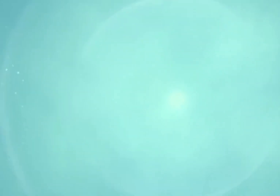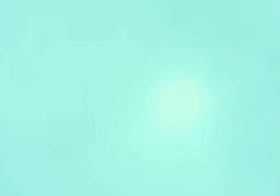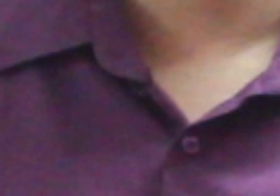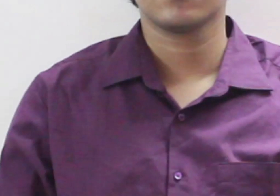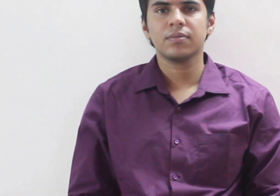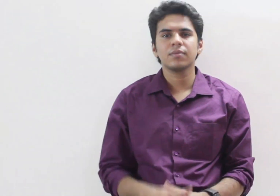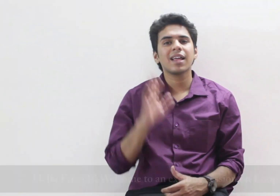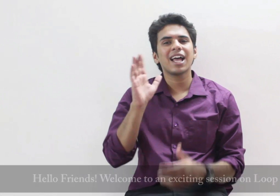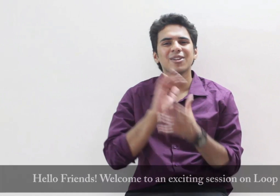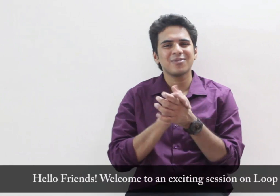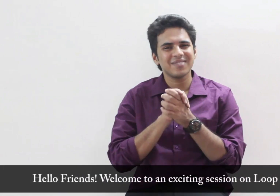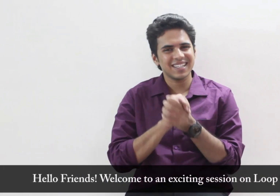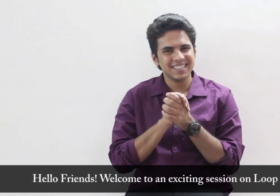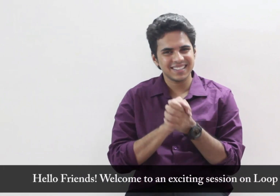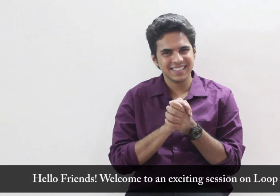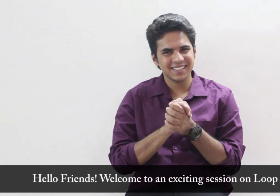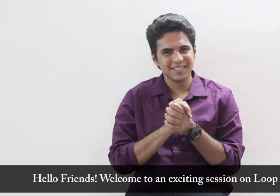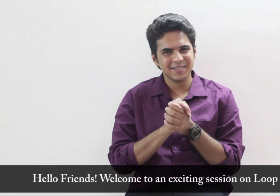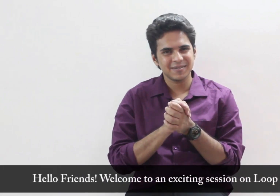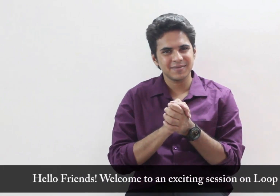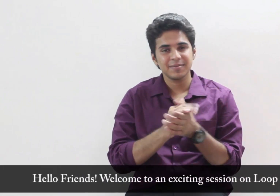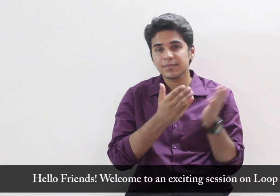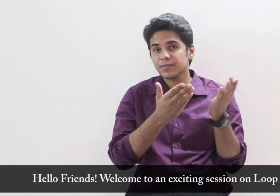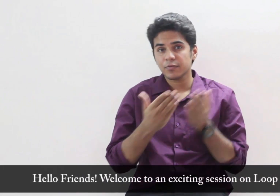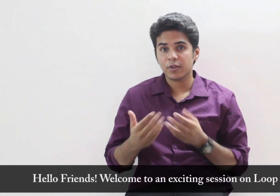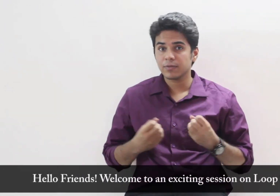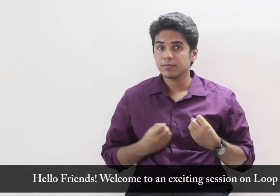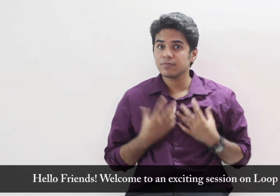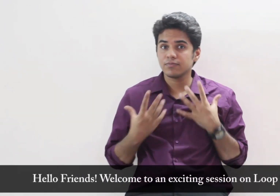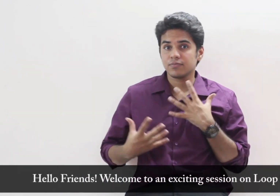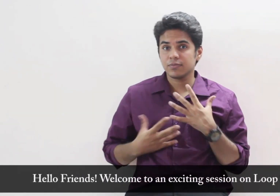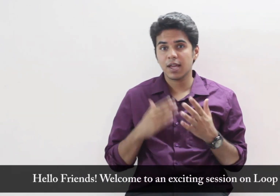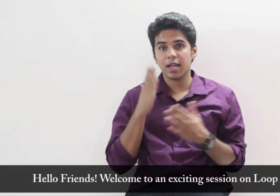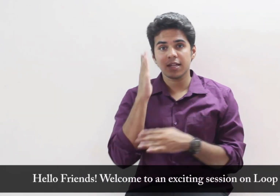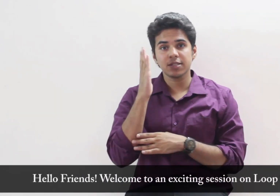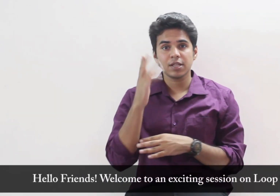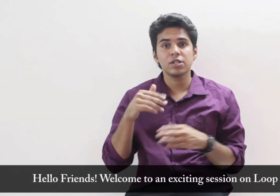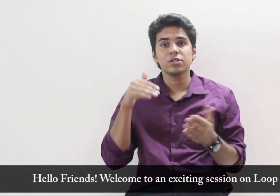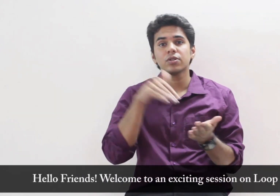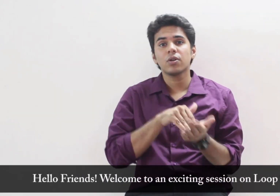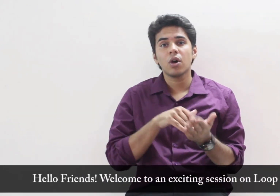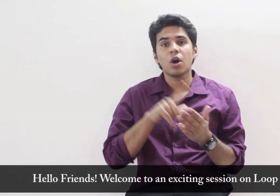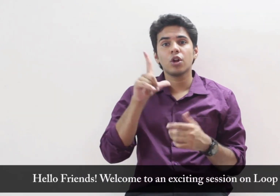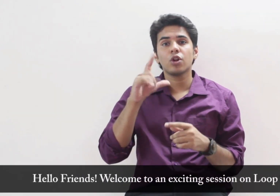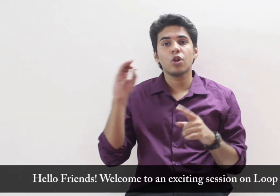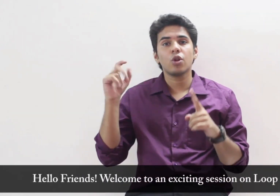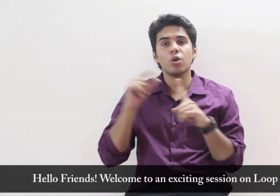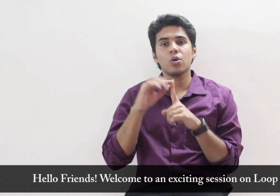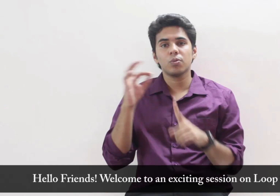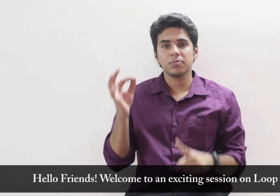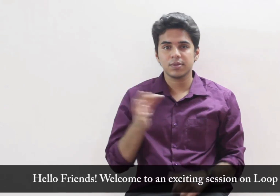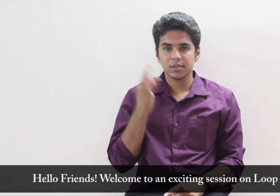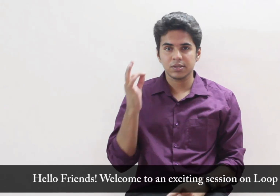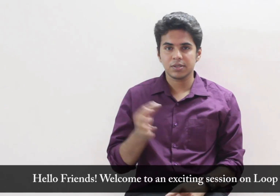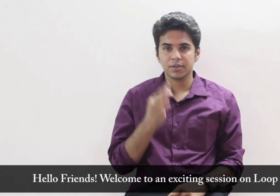stitches. Loop stitches. Hello friends, welcome to an exciting session on loop stitches.